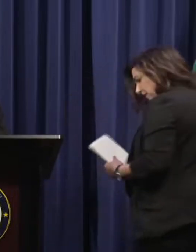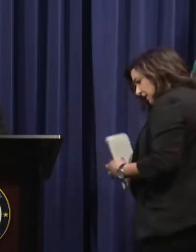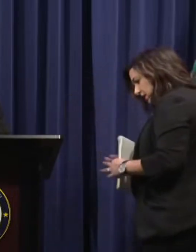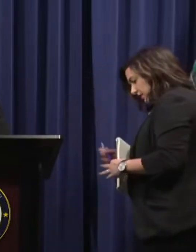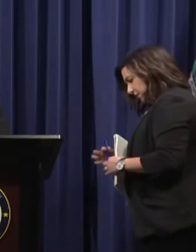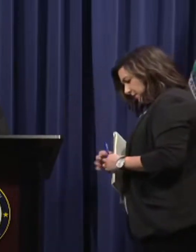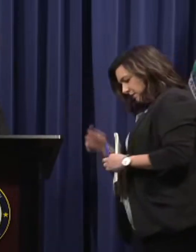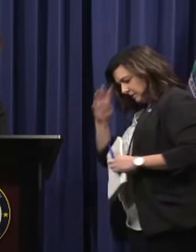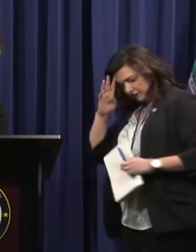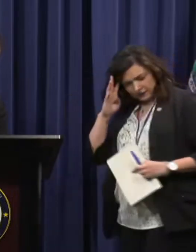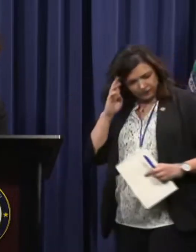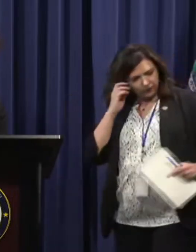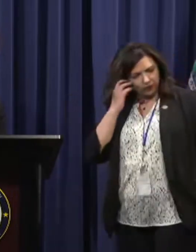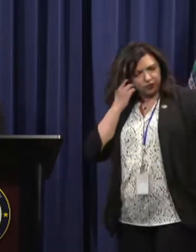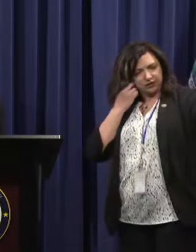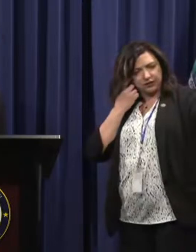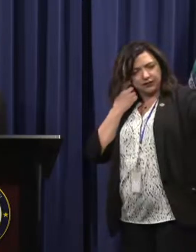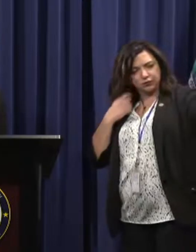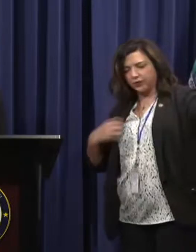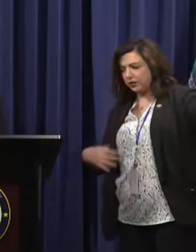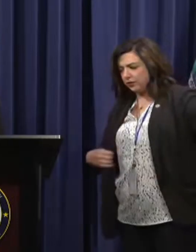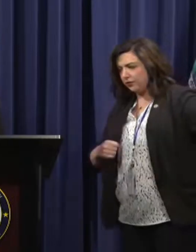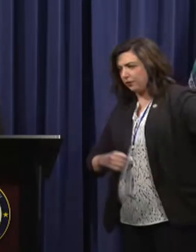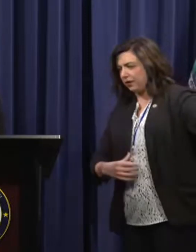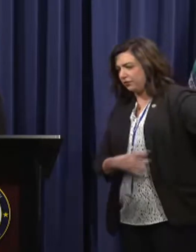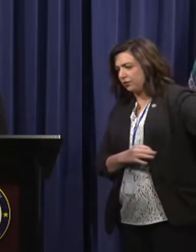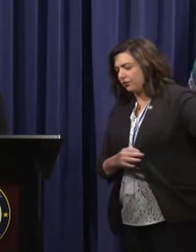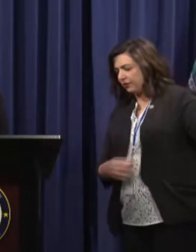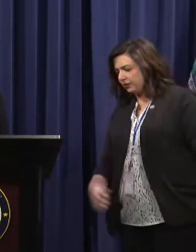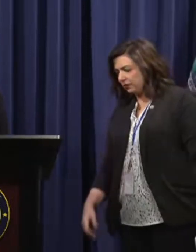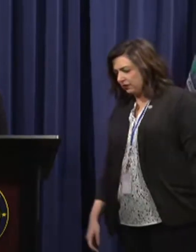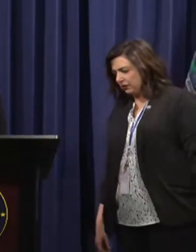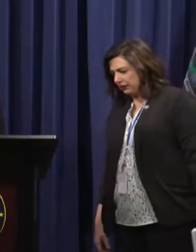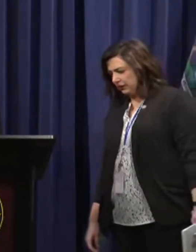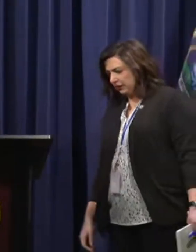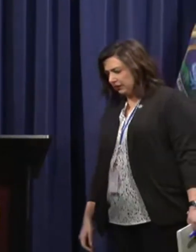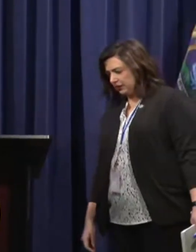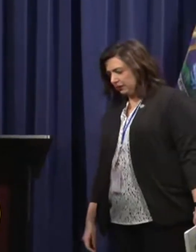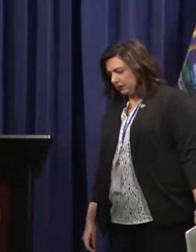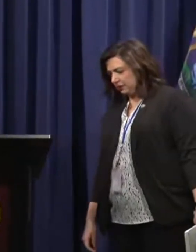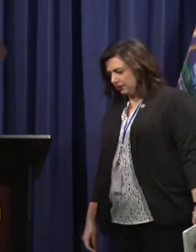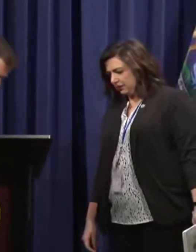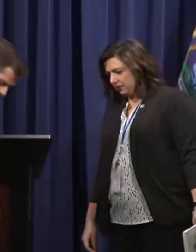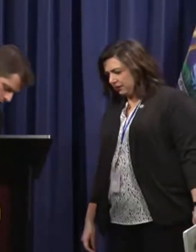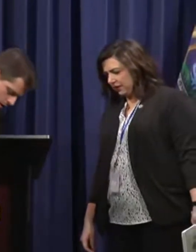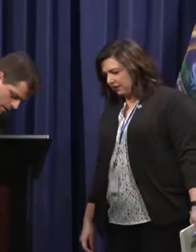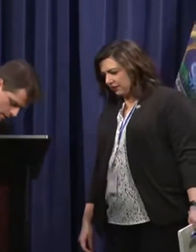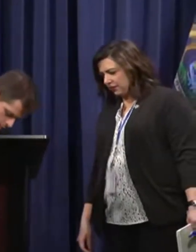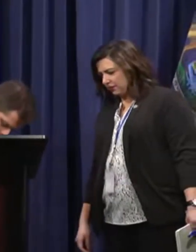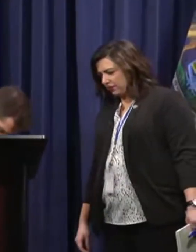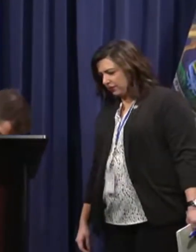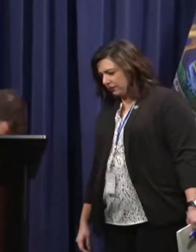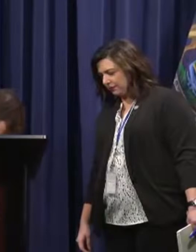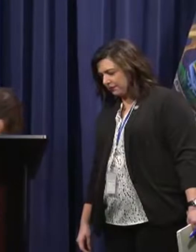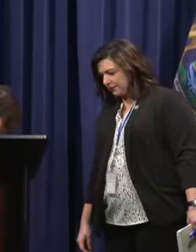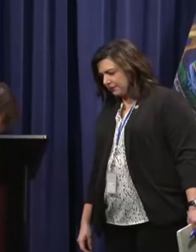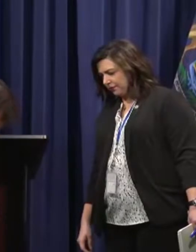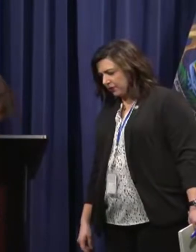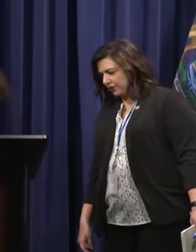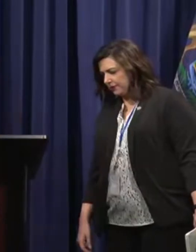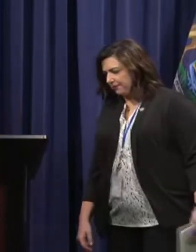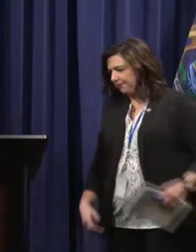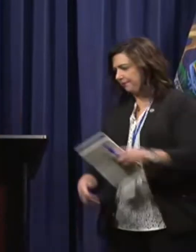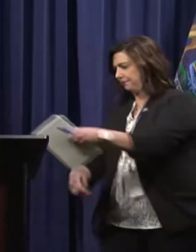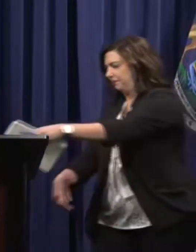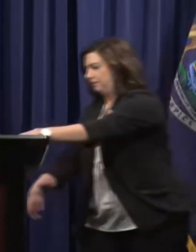And that's okay there? That Or water? should I set that over here and you hand it to her if she wants it? Well, I think it should be good that here. gonna fall We can over? move the batteries.